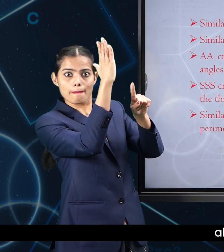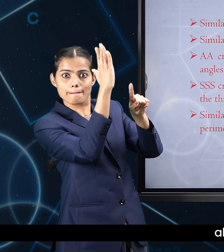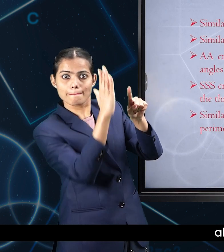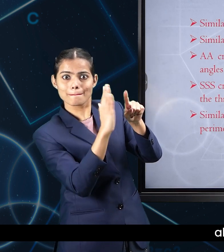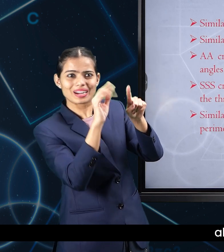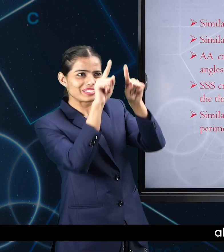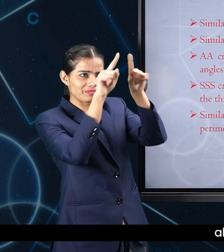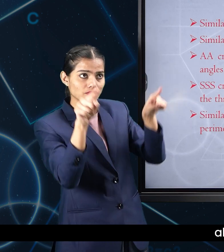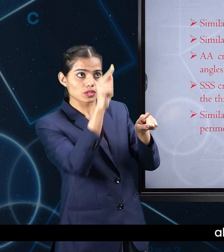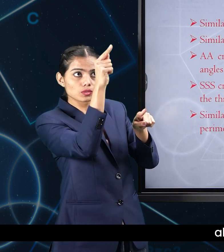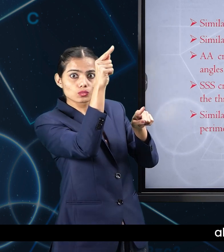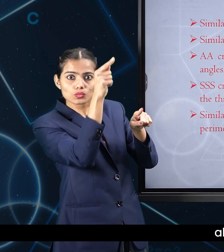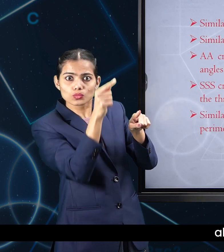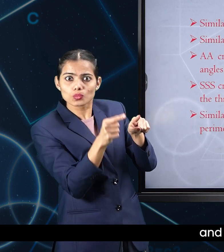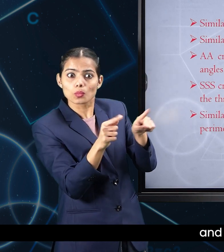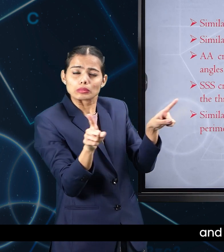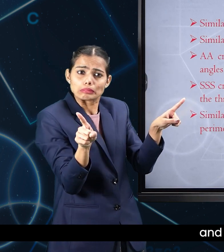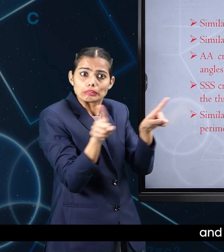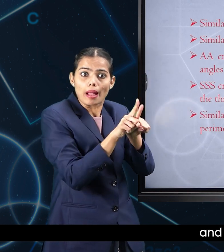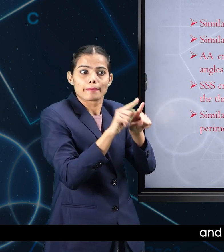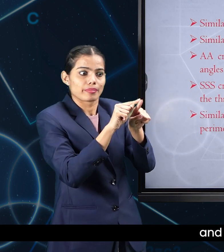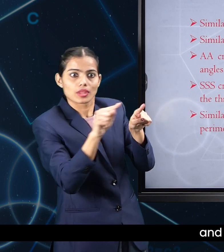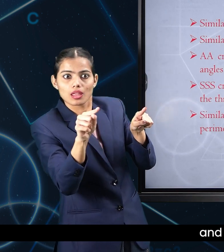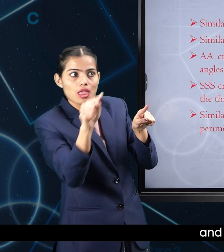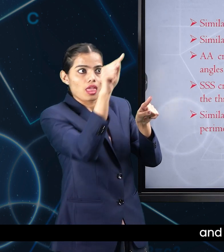perimeters and square of their sides.